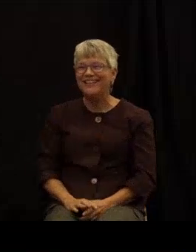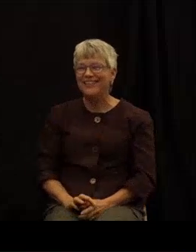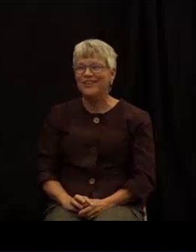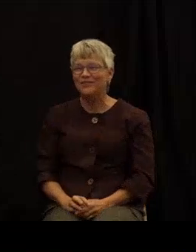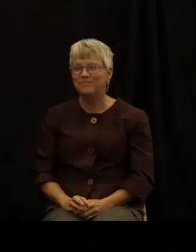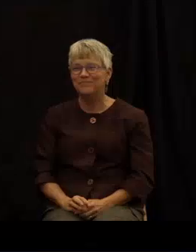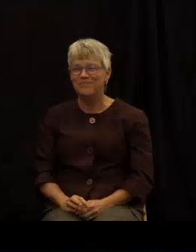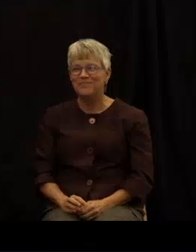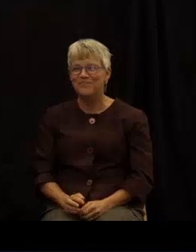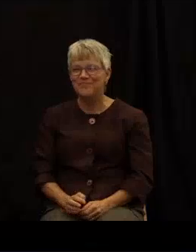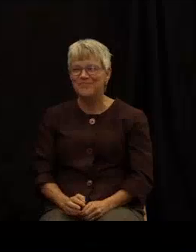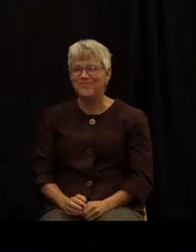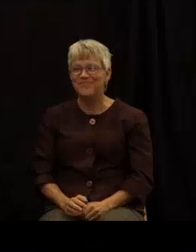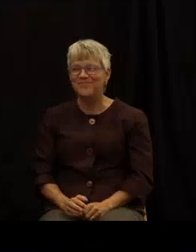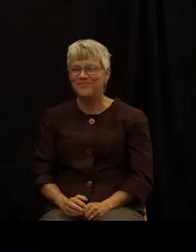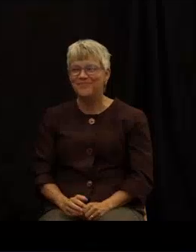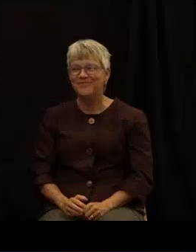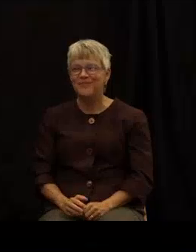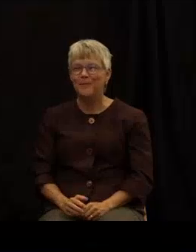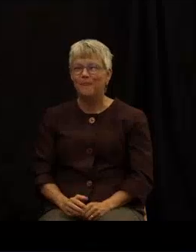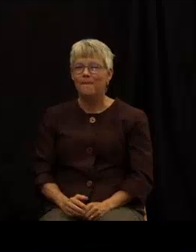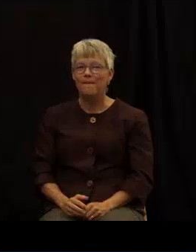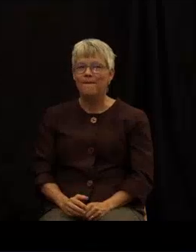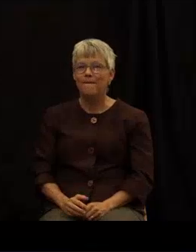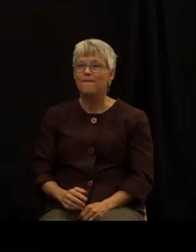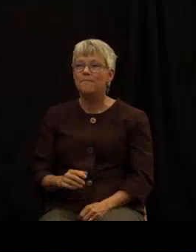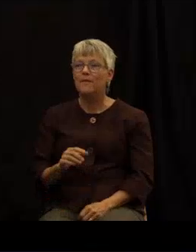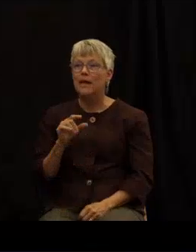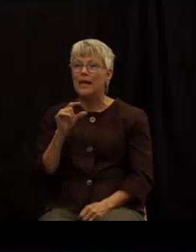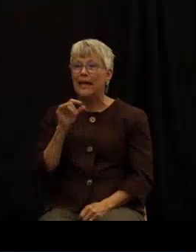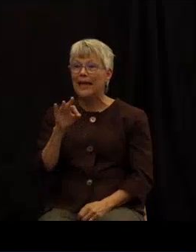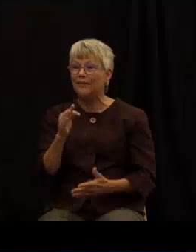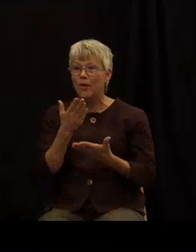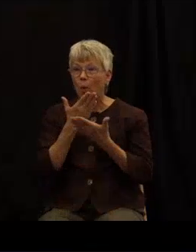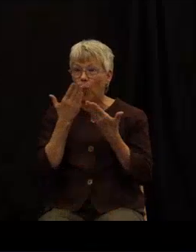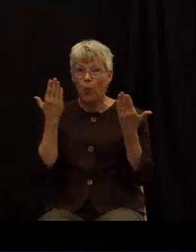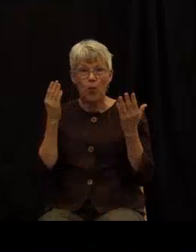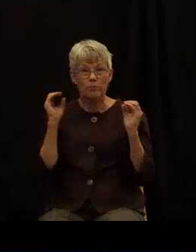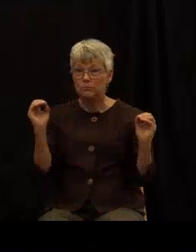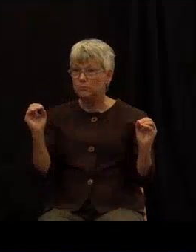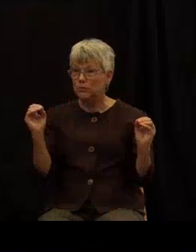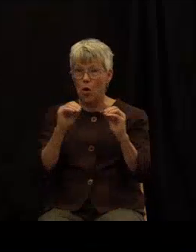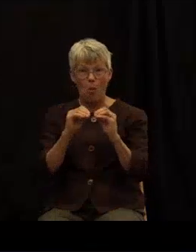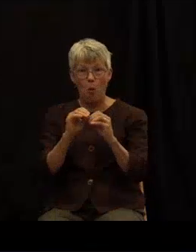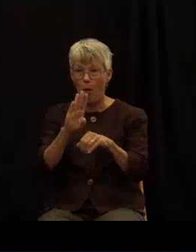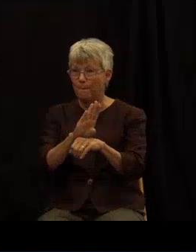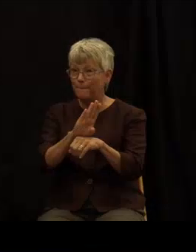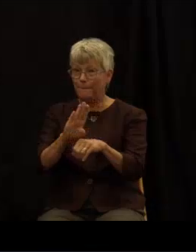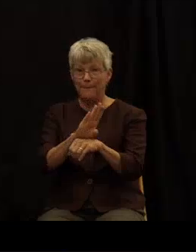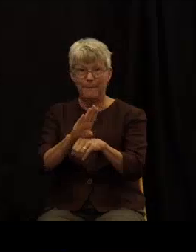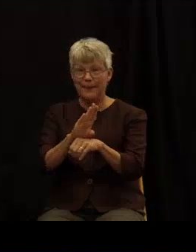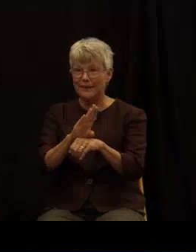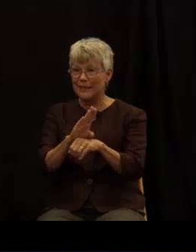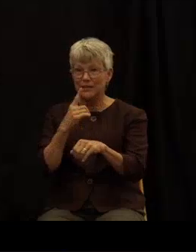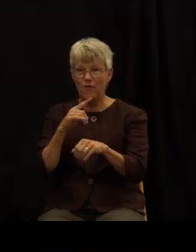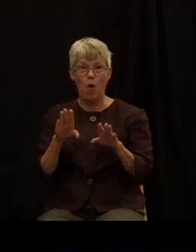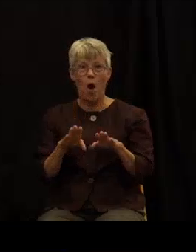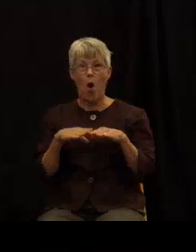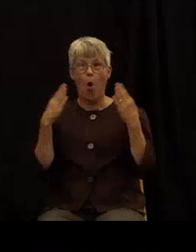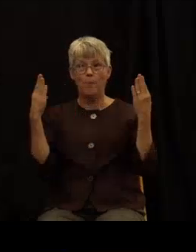That's a good idea. Okay. If there's no other business to be held here in open